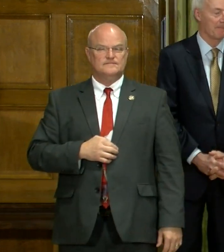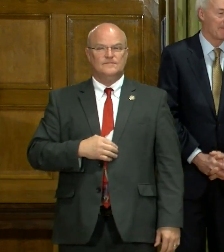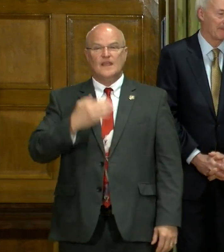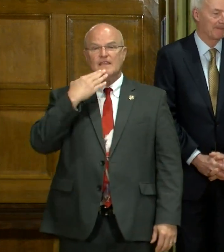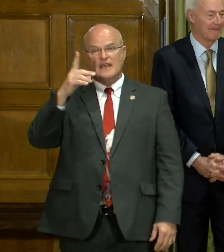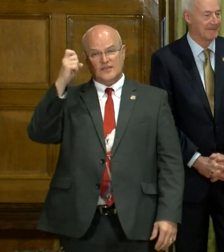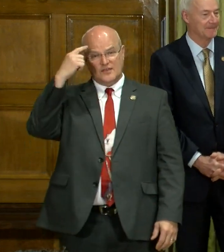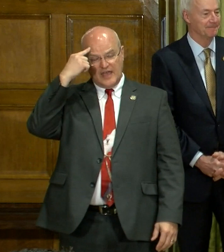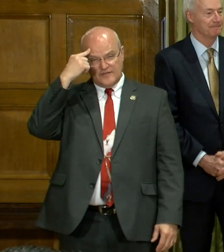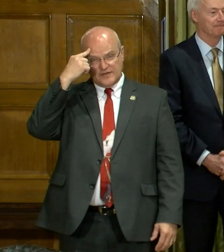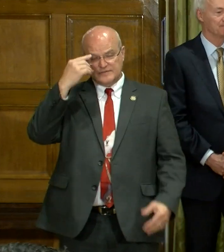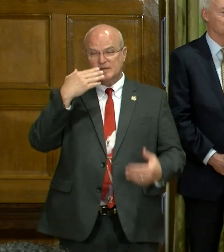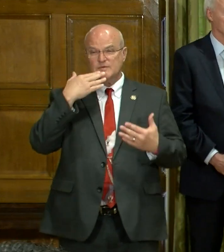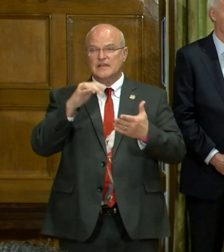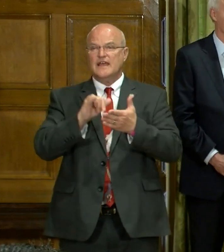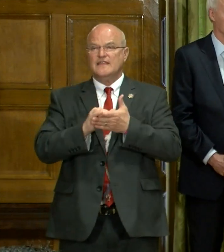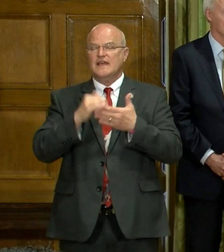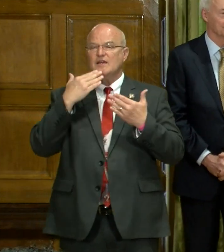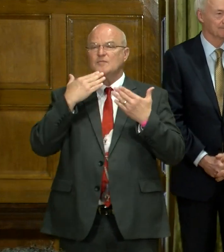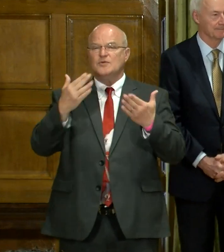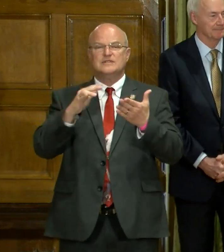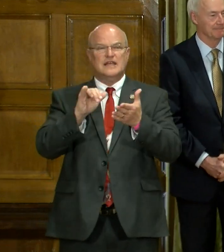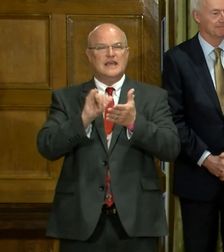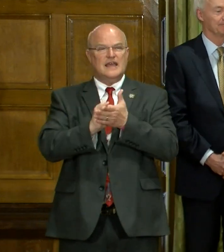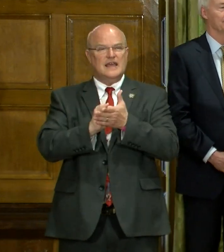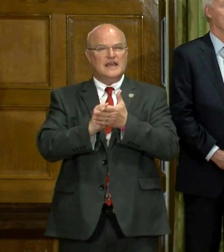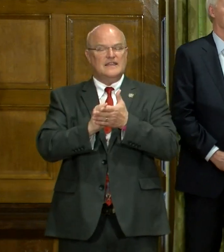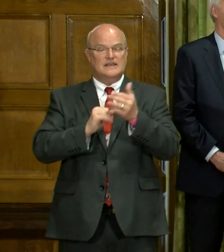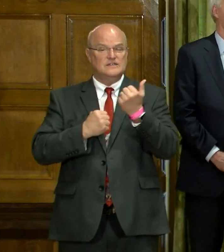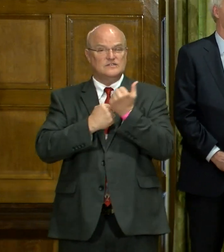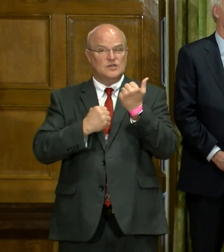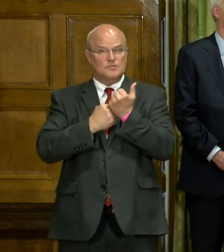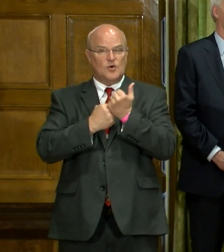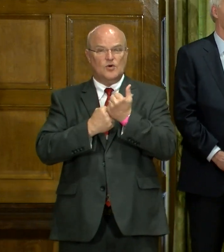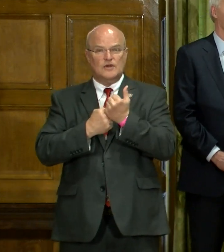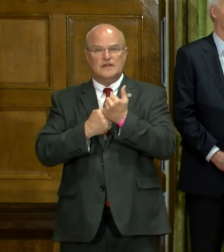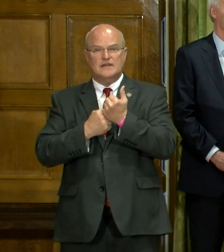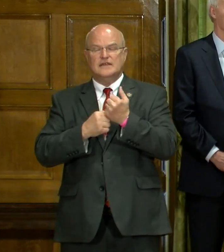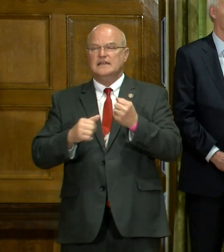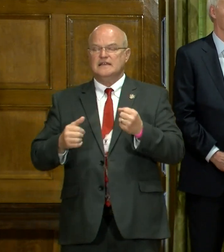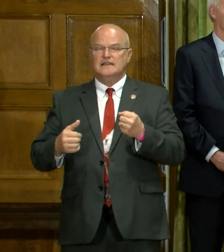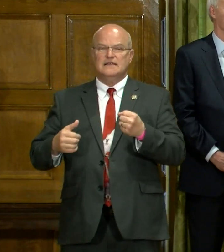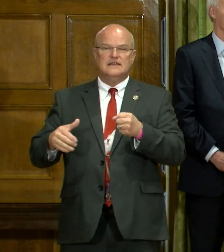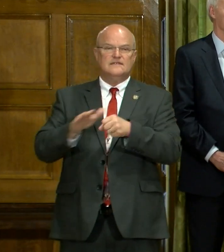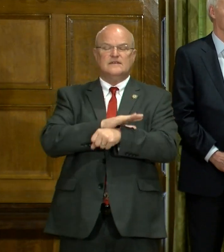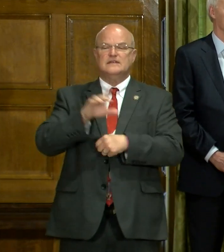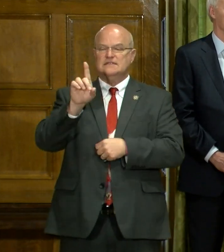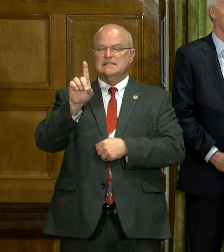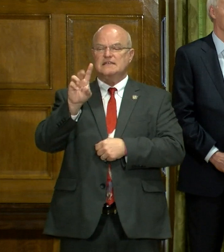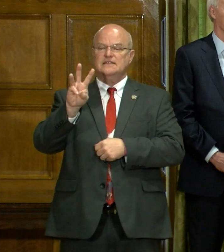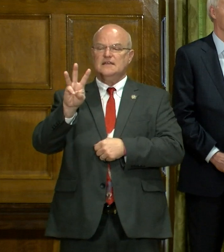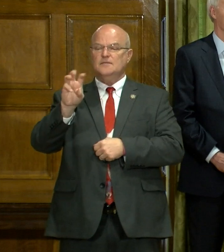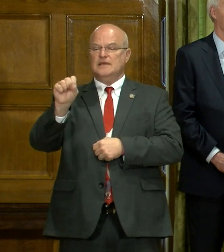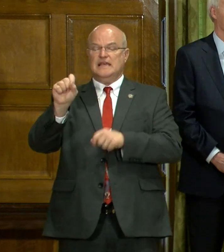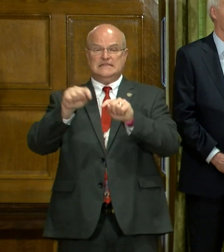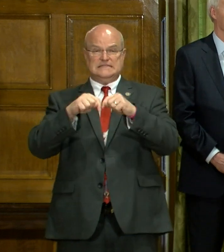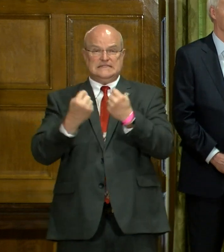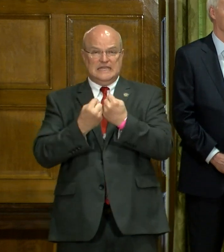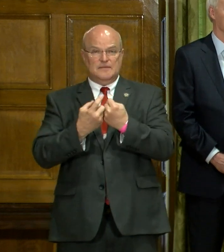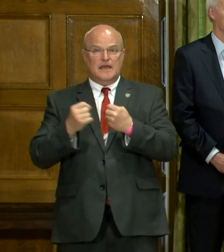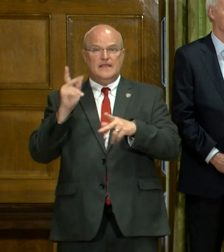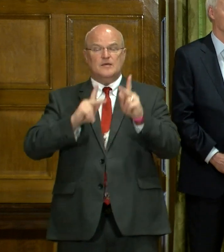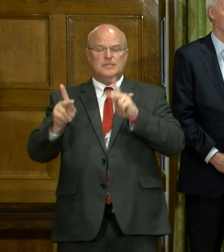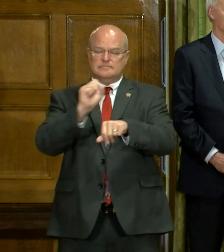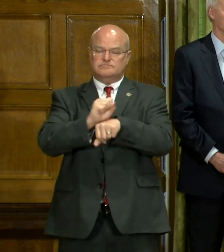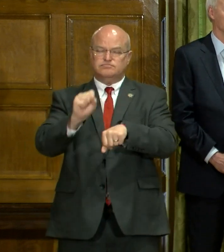Thank you, Governor. Appreciate that, and appreciate the support of the entire DWS team and the folks on